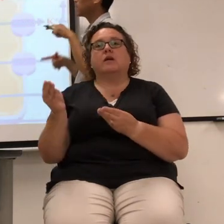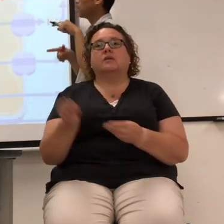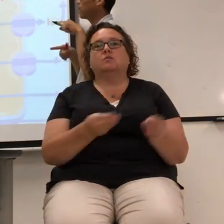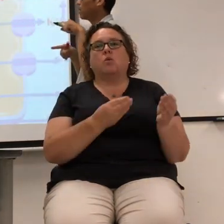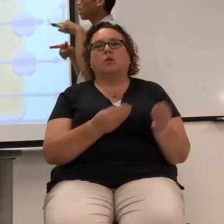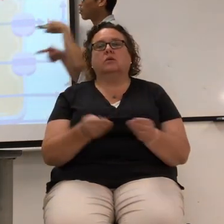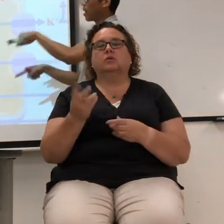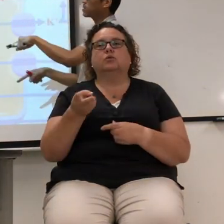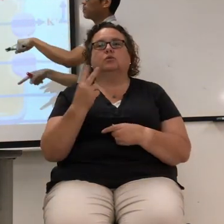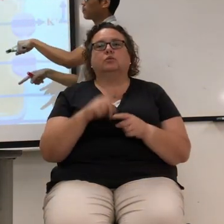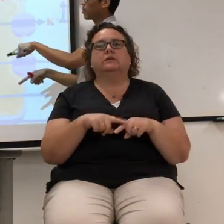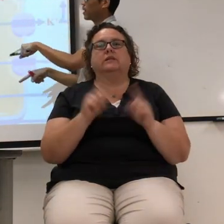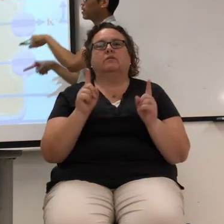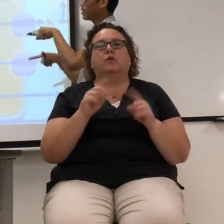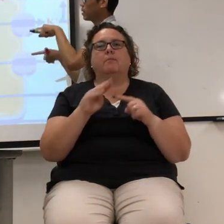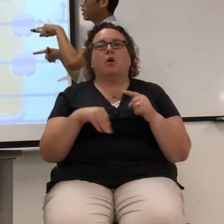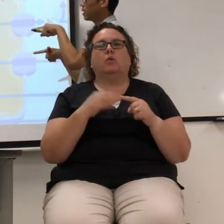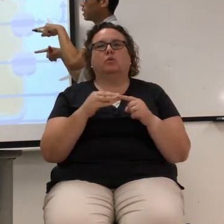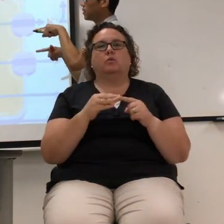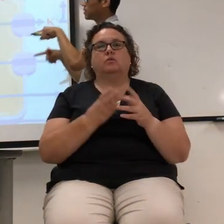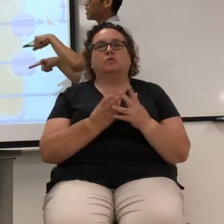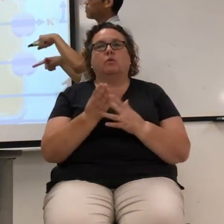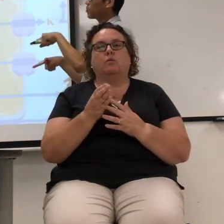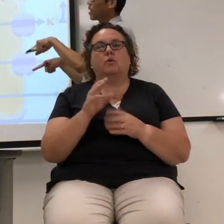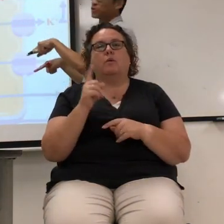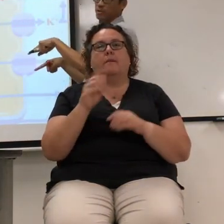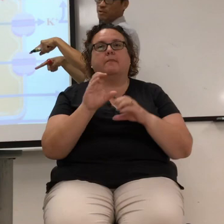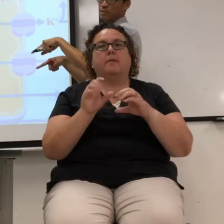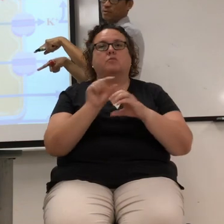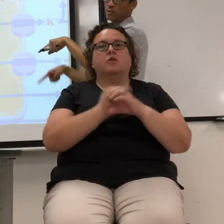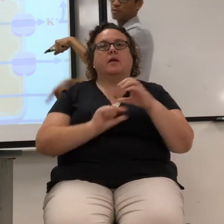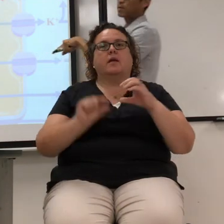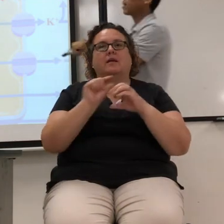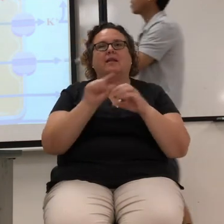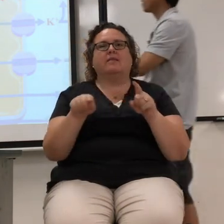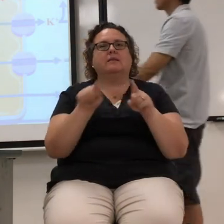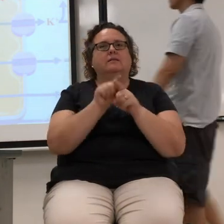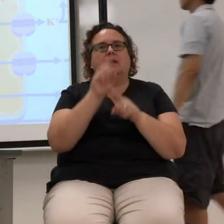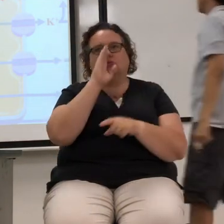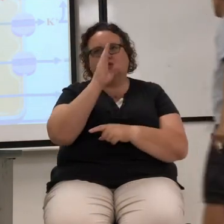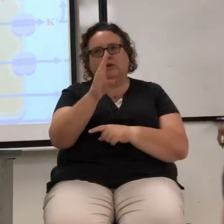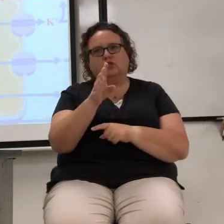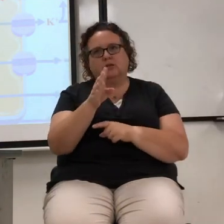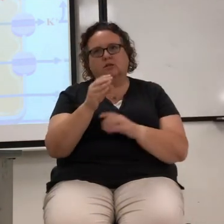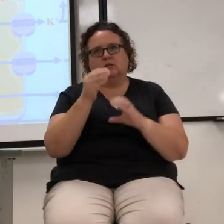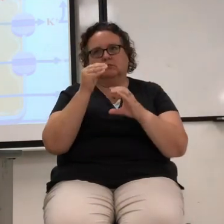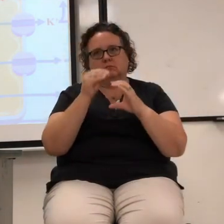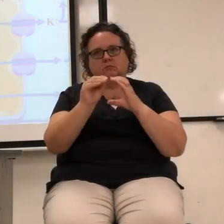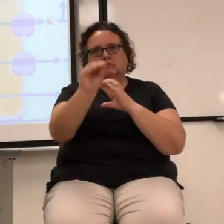molecules across a membrane in the same direction.